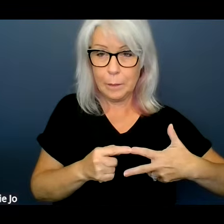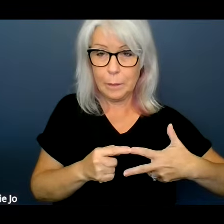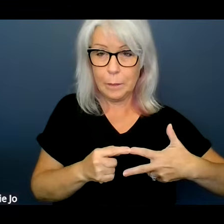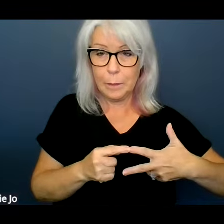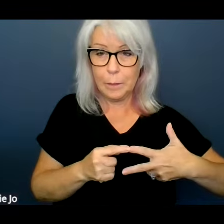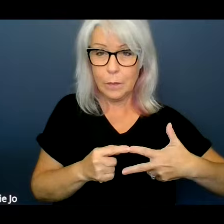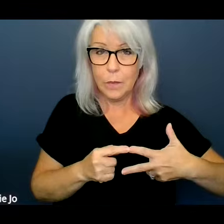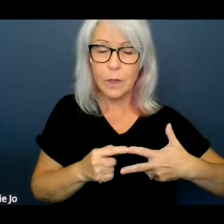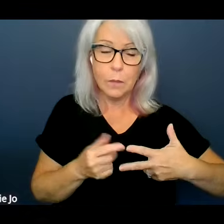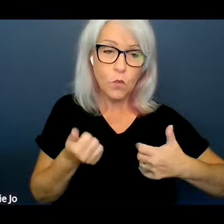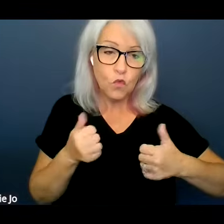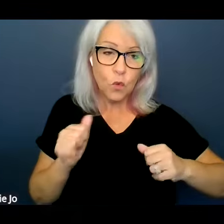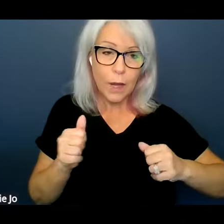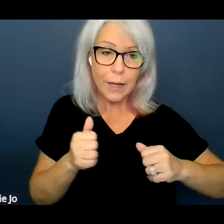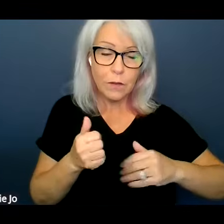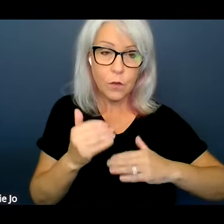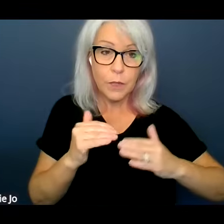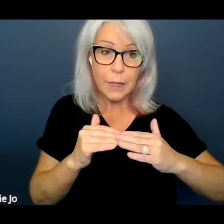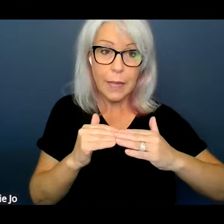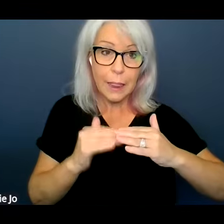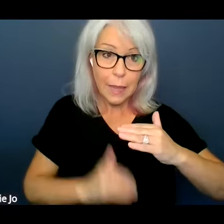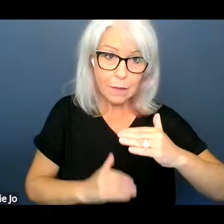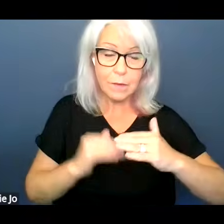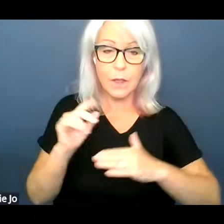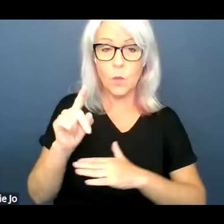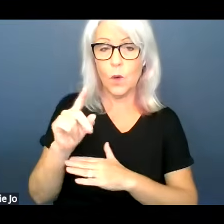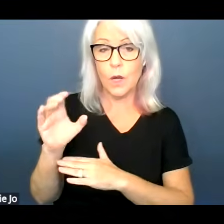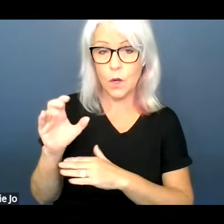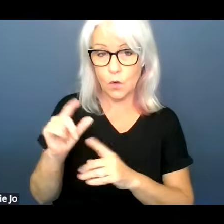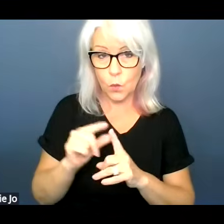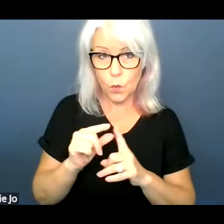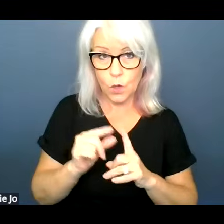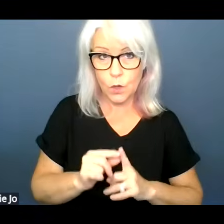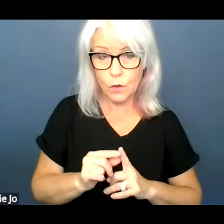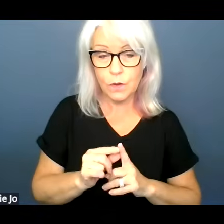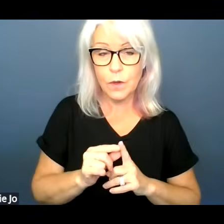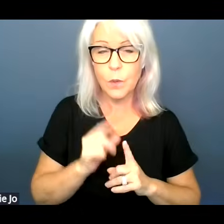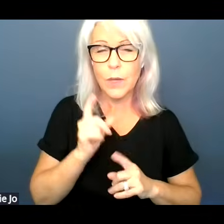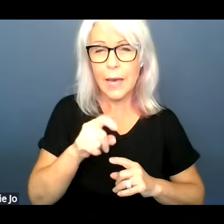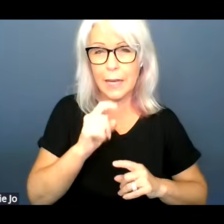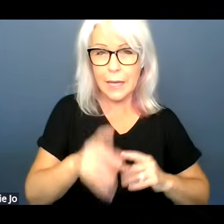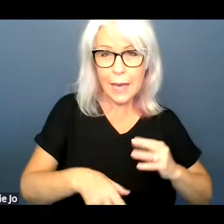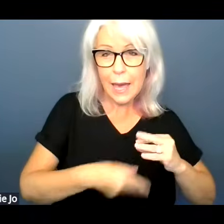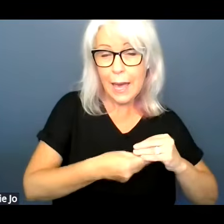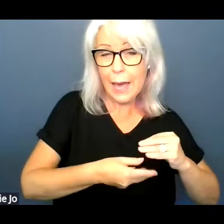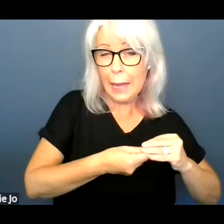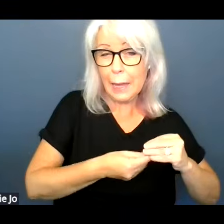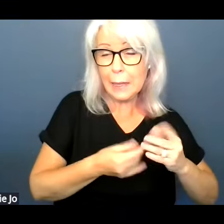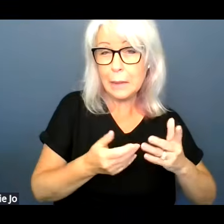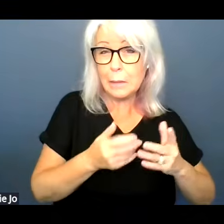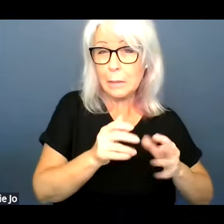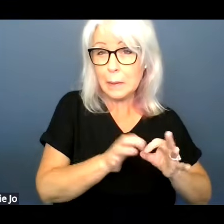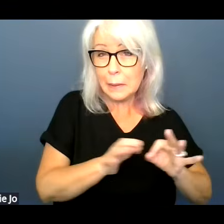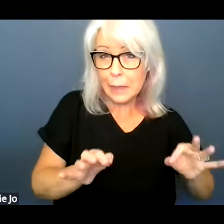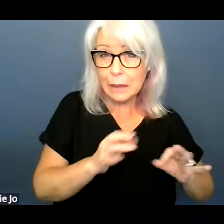under 100 words, because we had to add other language, including should this proposal be adopted. So I think that was really the